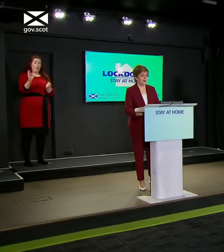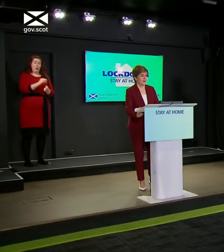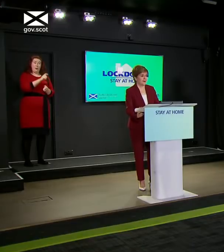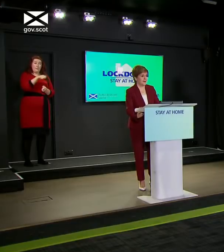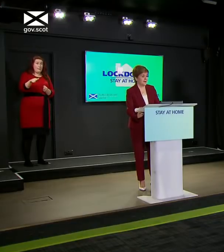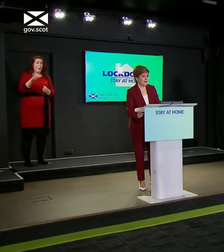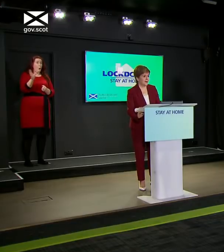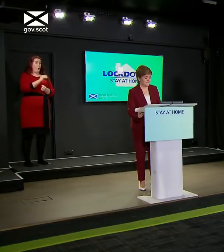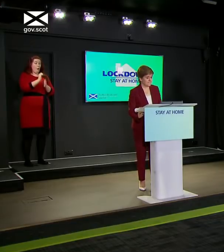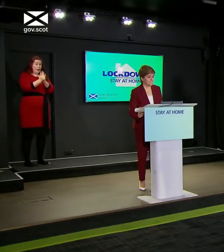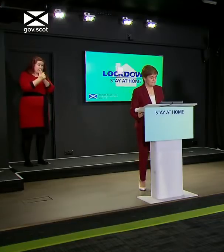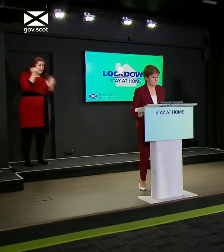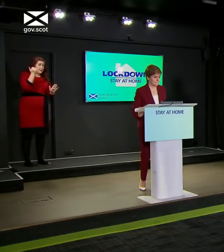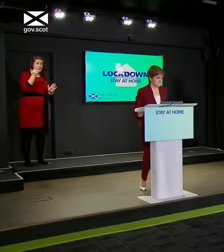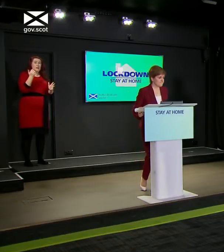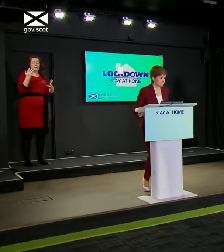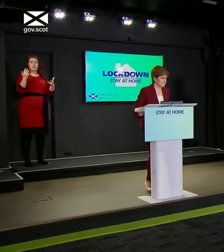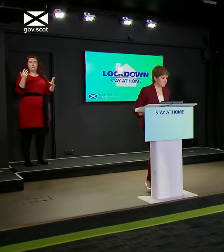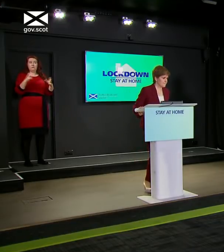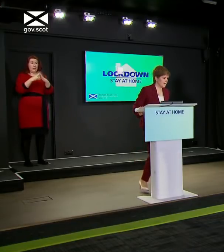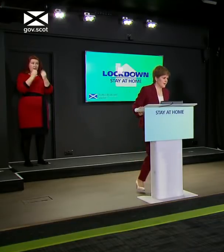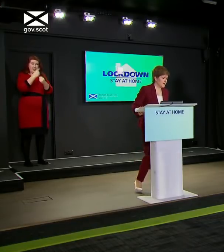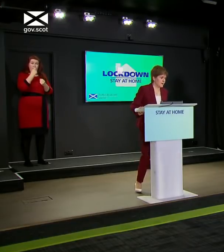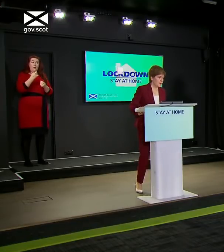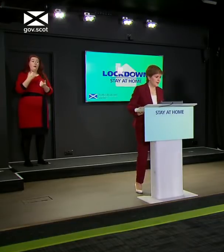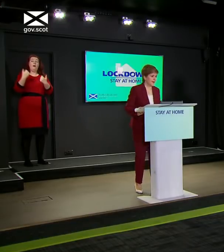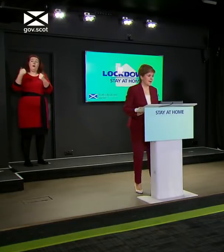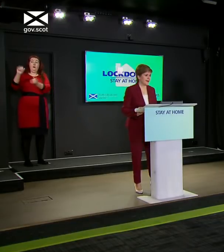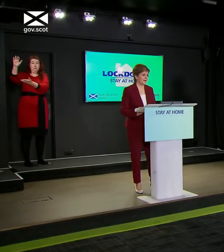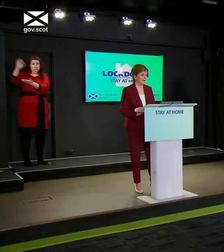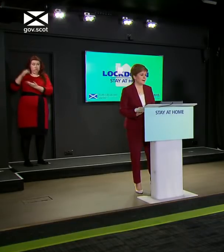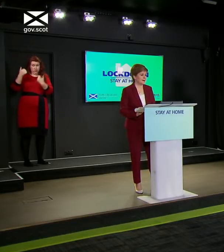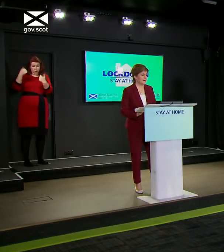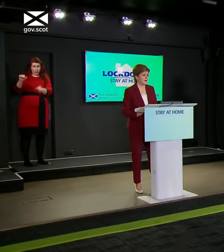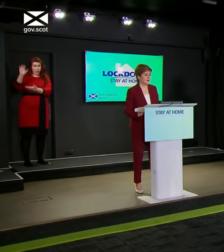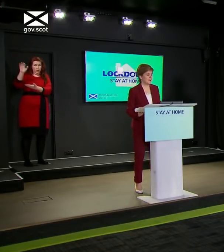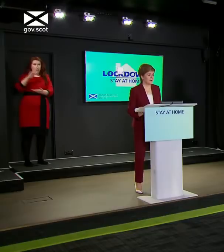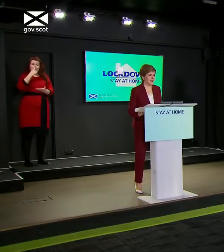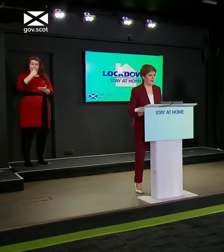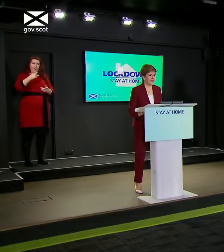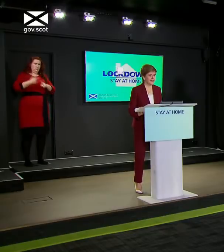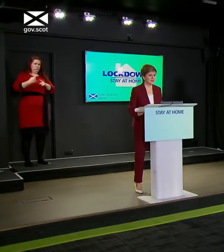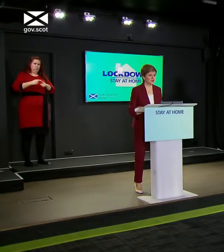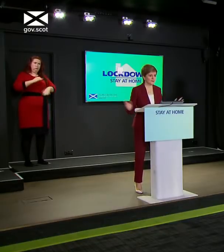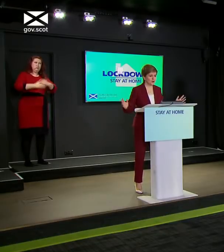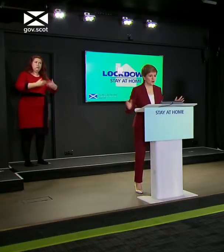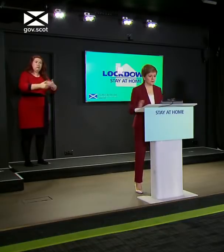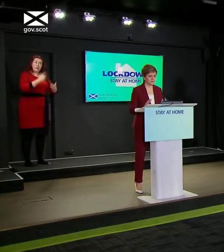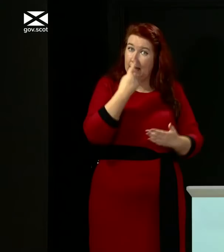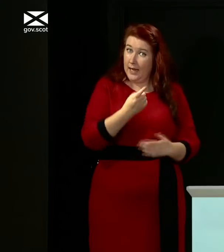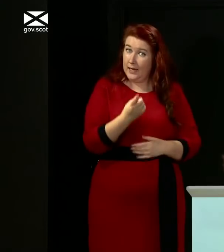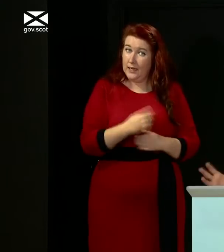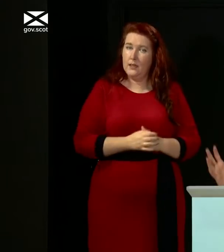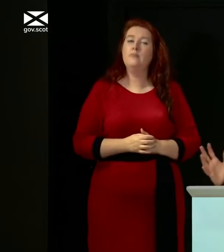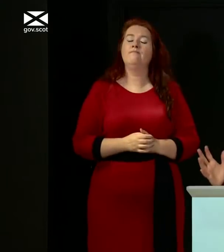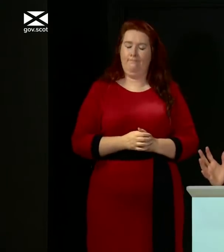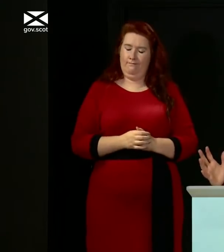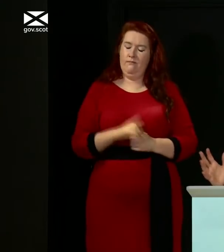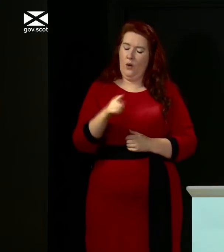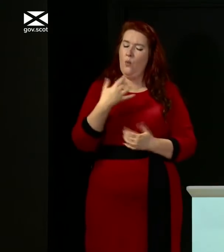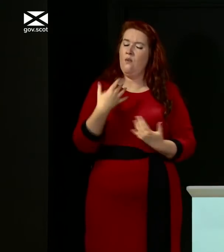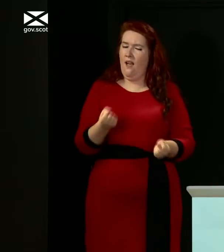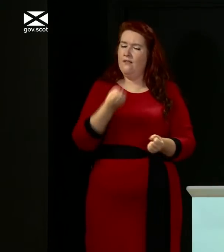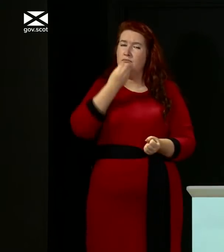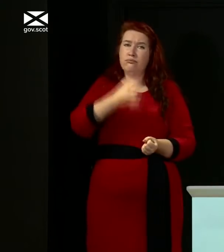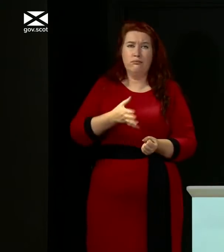you need to make it move as fast as you can when the vaccine supplies arrive? So we've got fantastic people